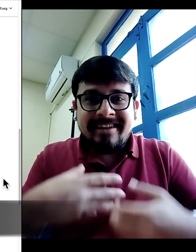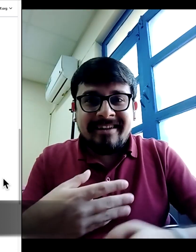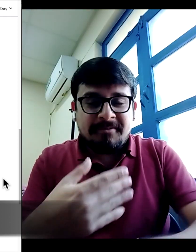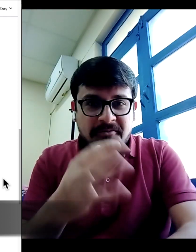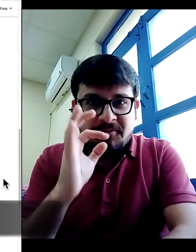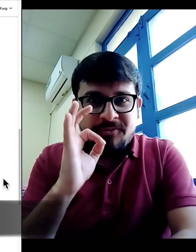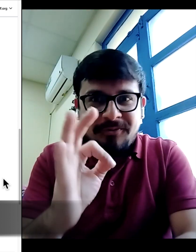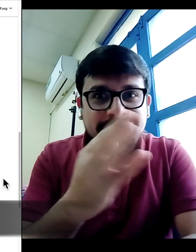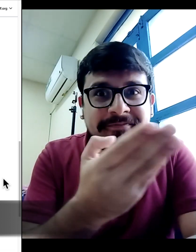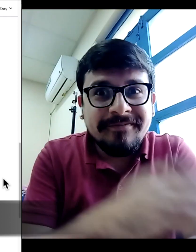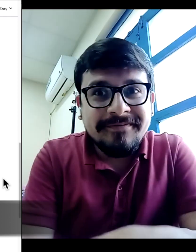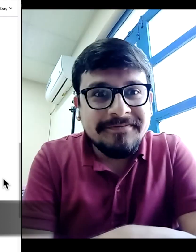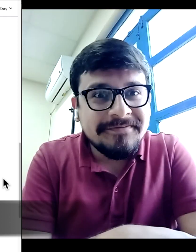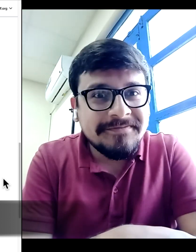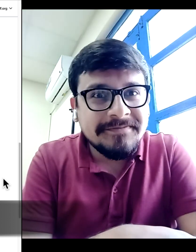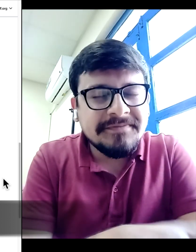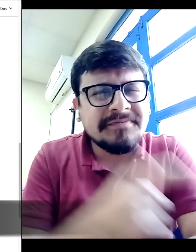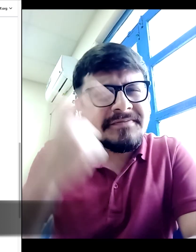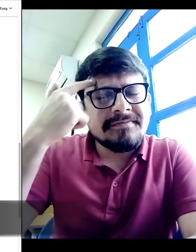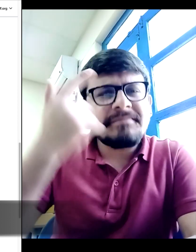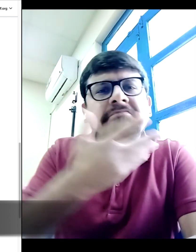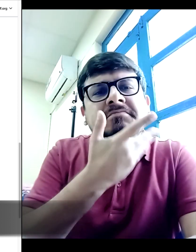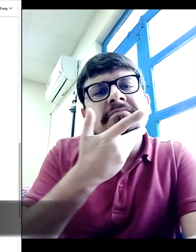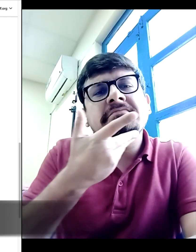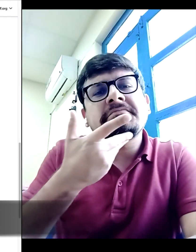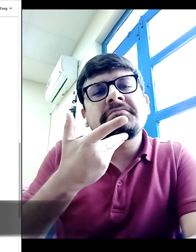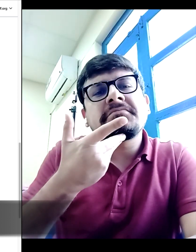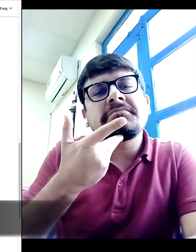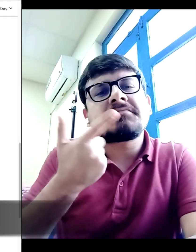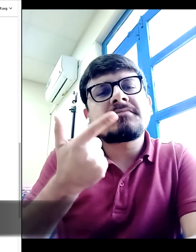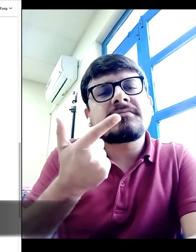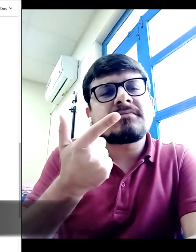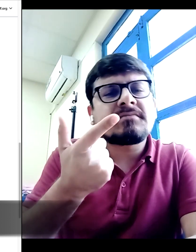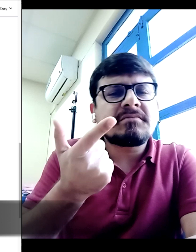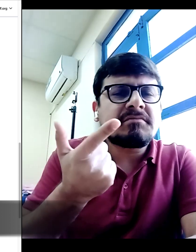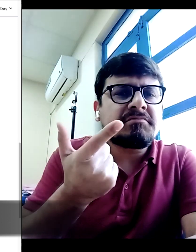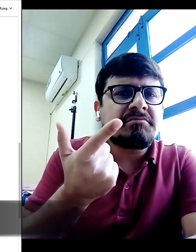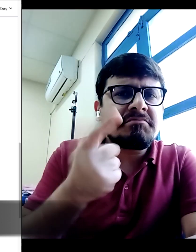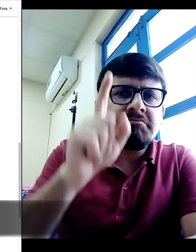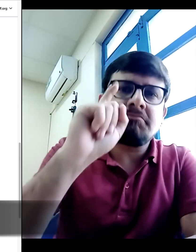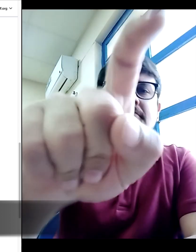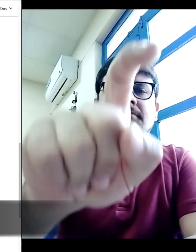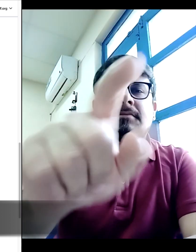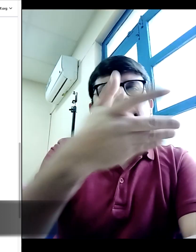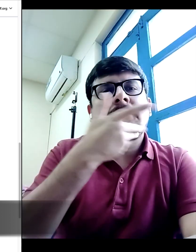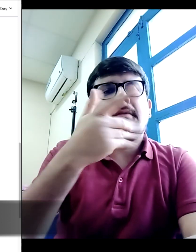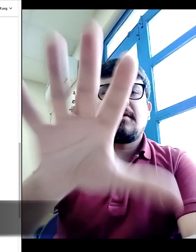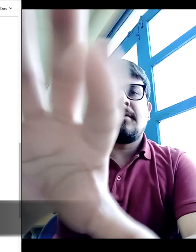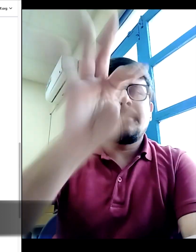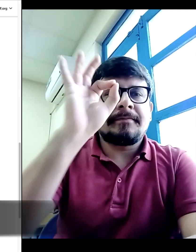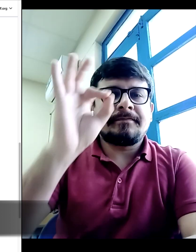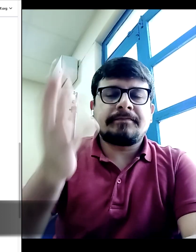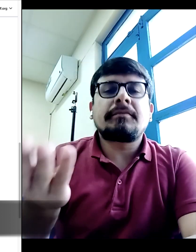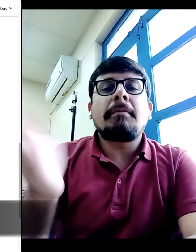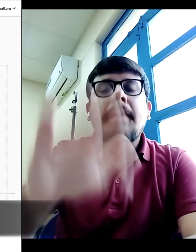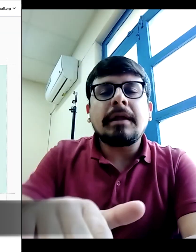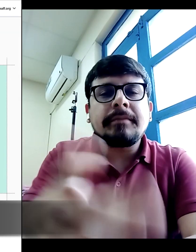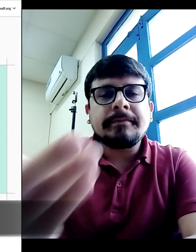So I will choose, for example, this logo, friendly deaf game.